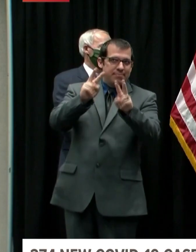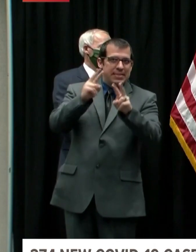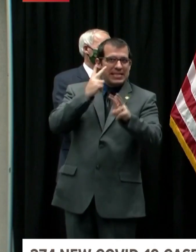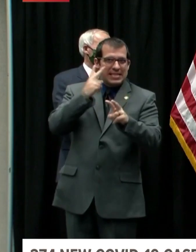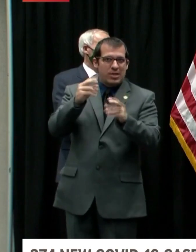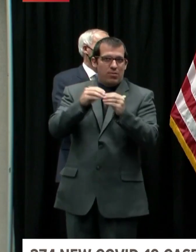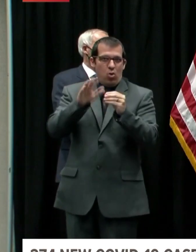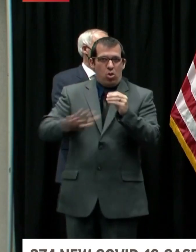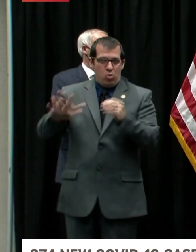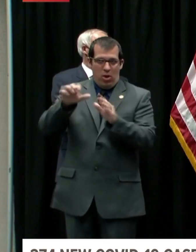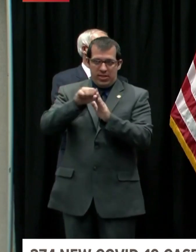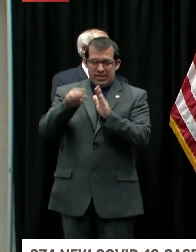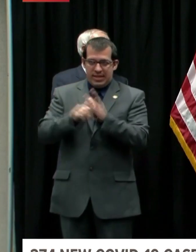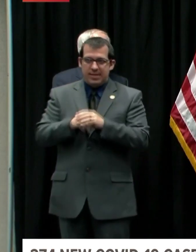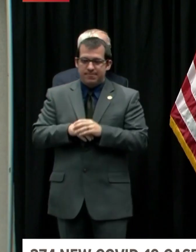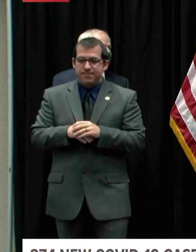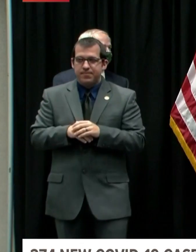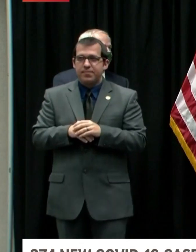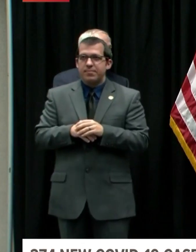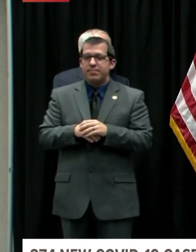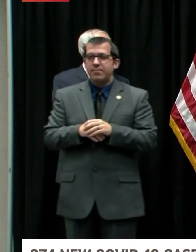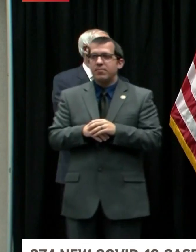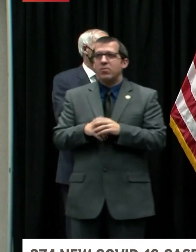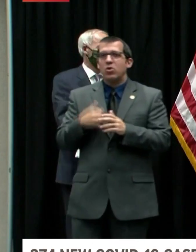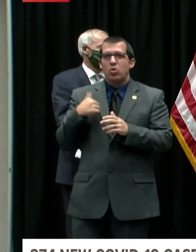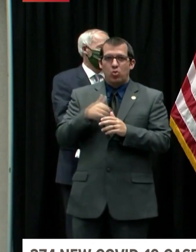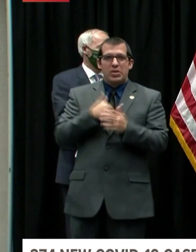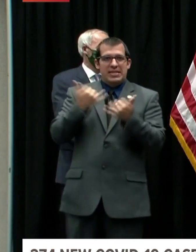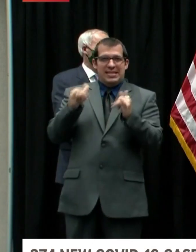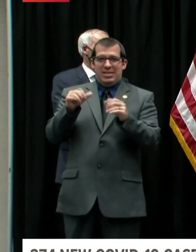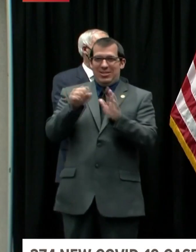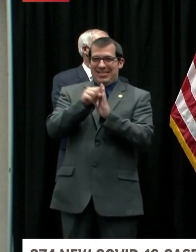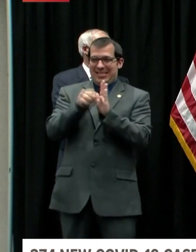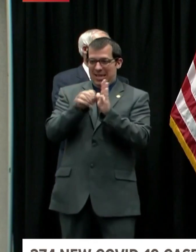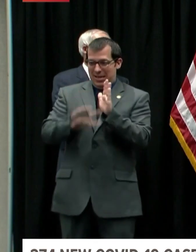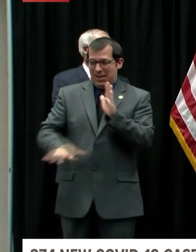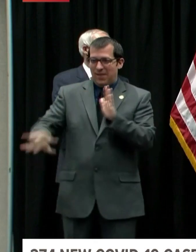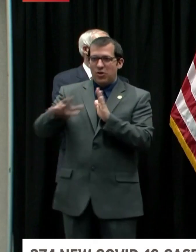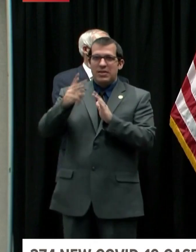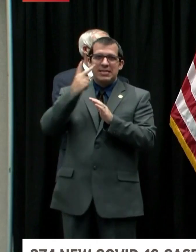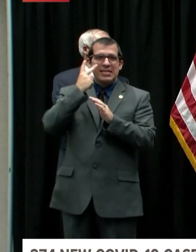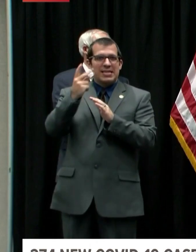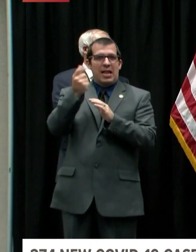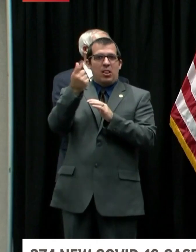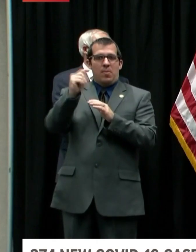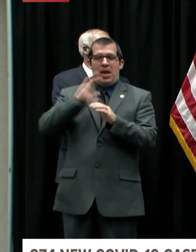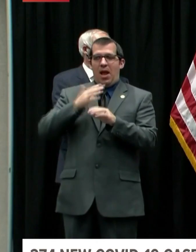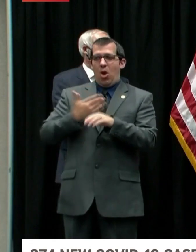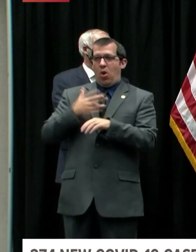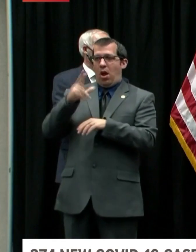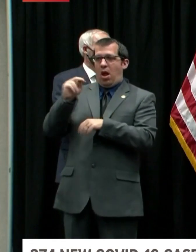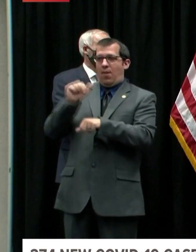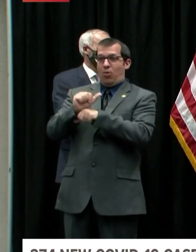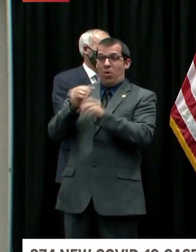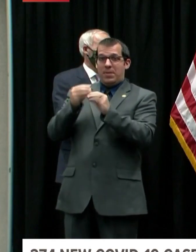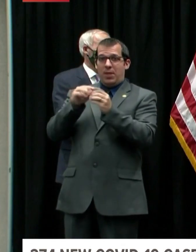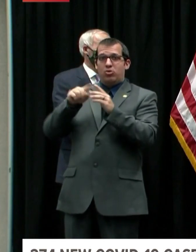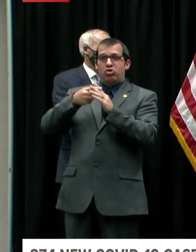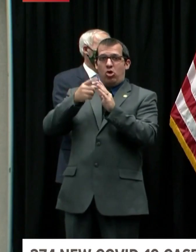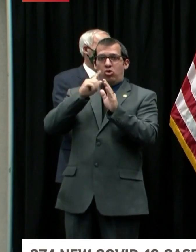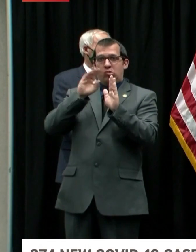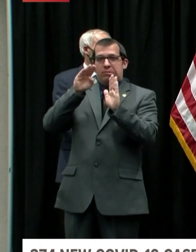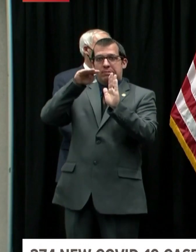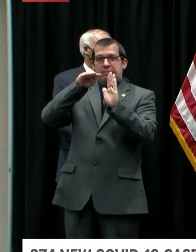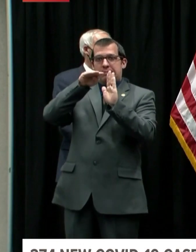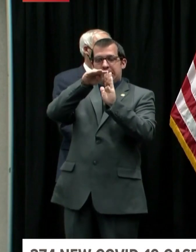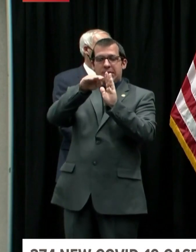the state. And we are on a statewide level seeing a little bit of a leveling off on our unemployment numbers. We see the